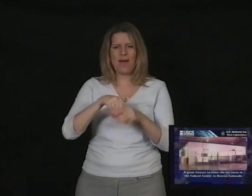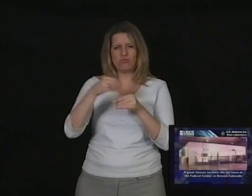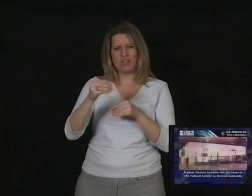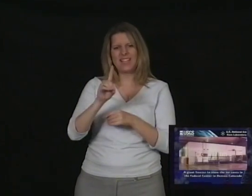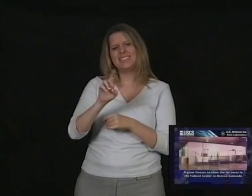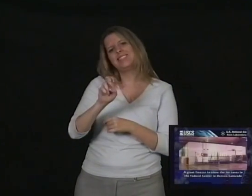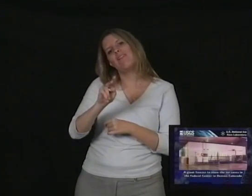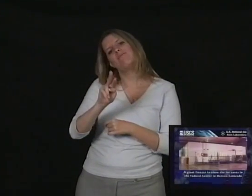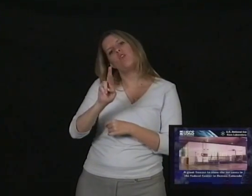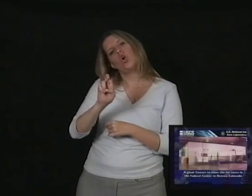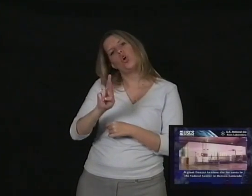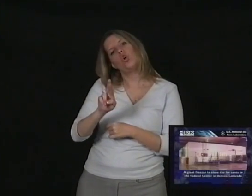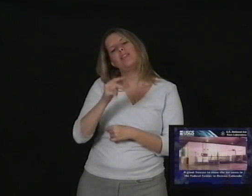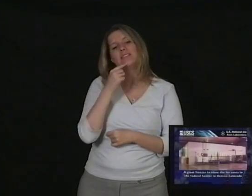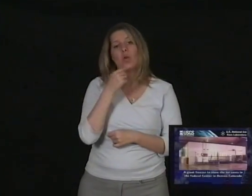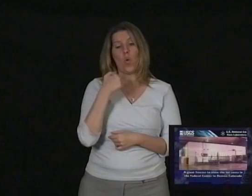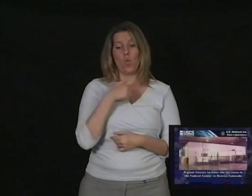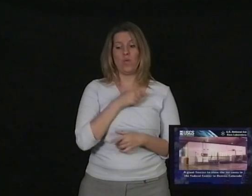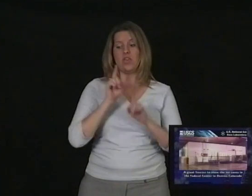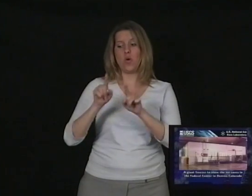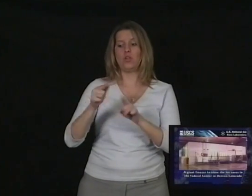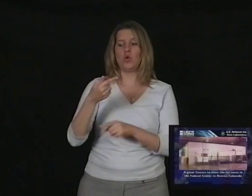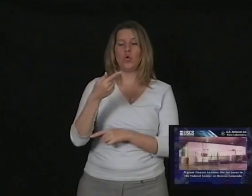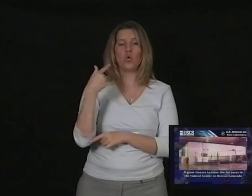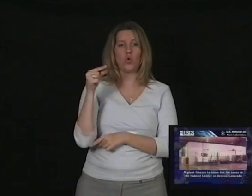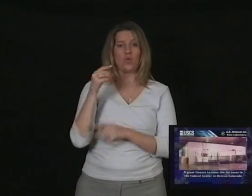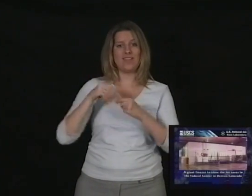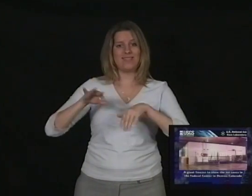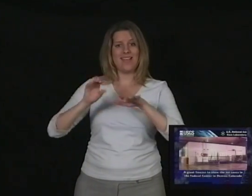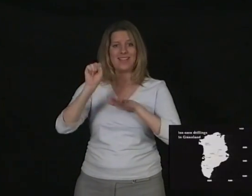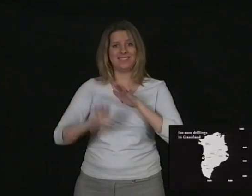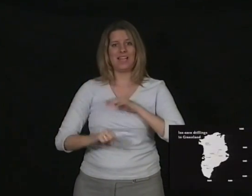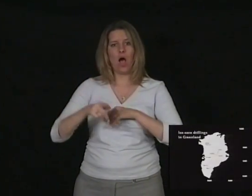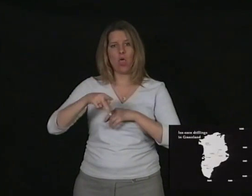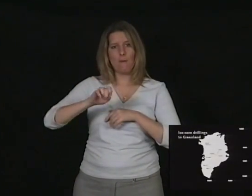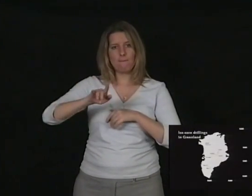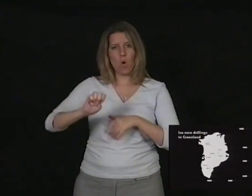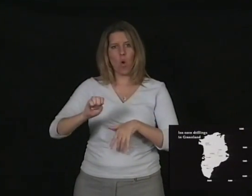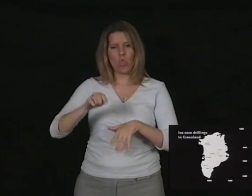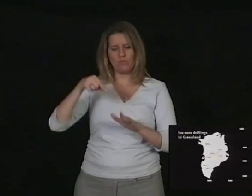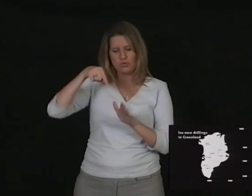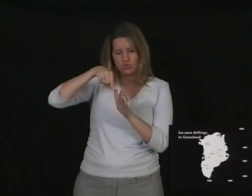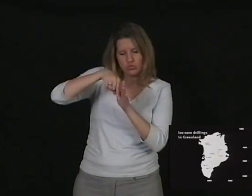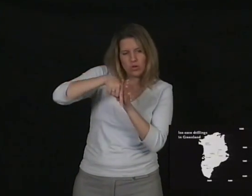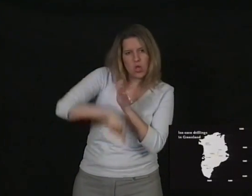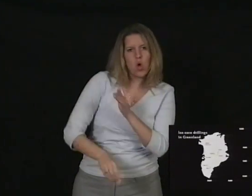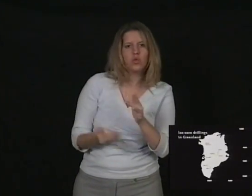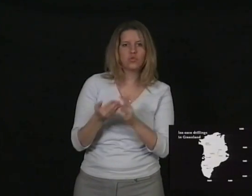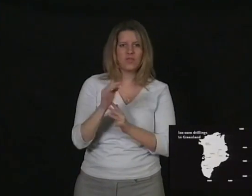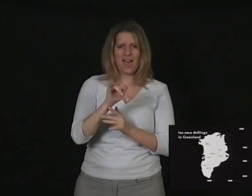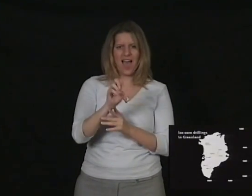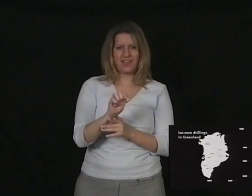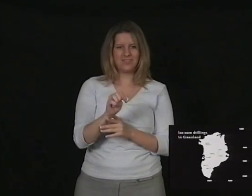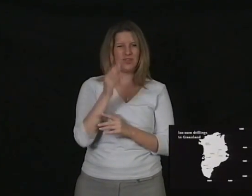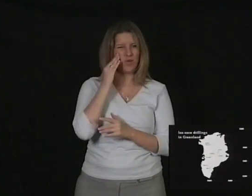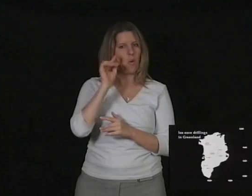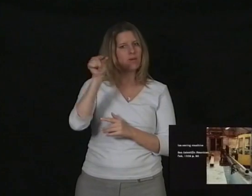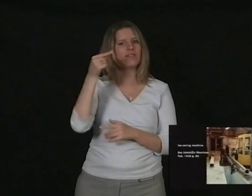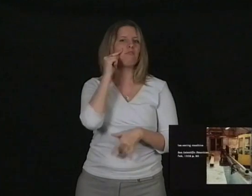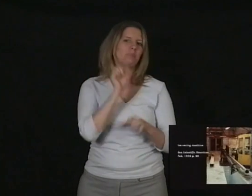Denver. They said, we go to Greenland and to the South Pole, and we drill holes through the ice. Government job,